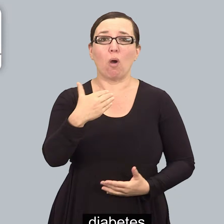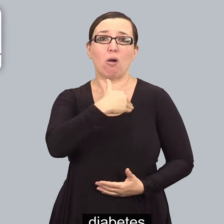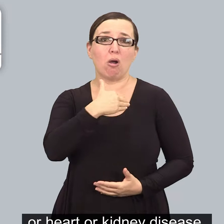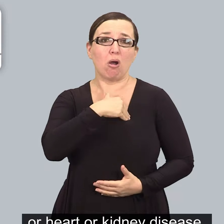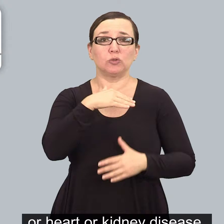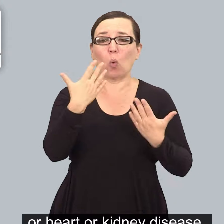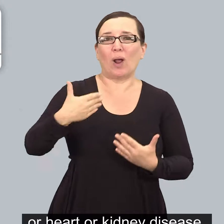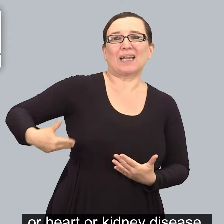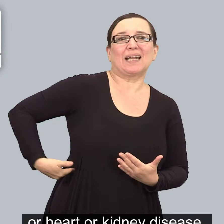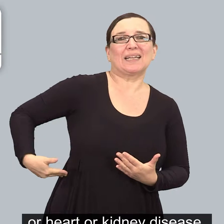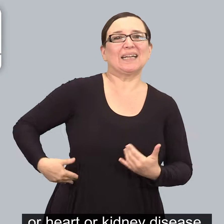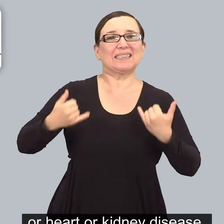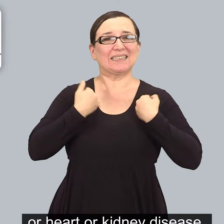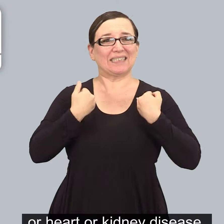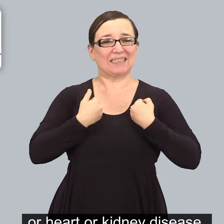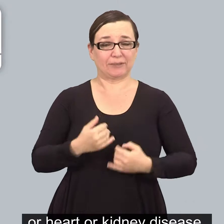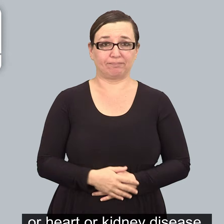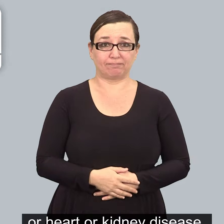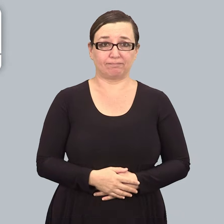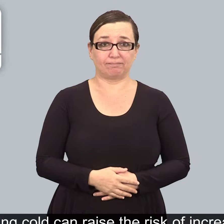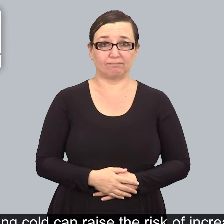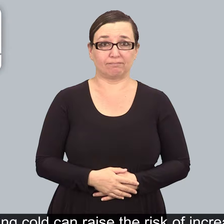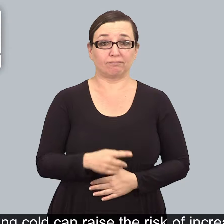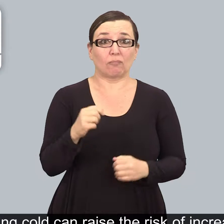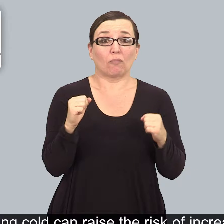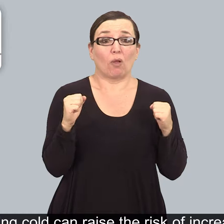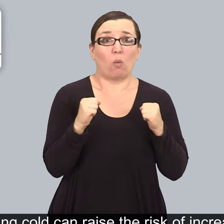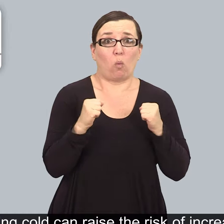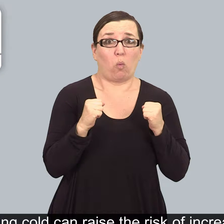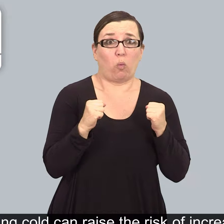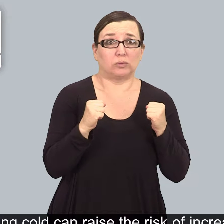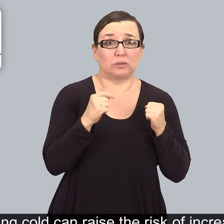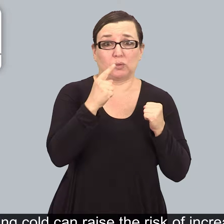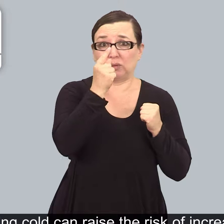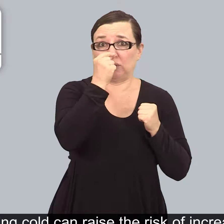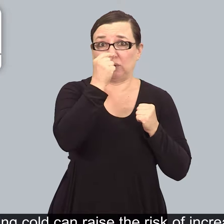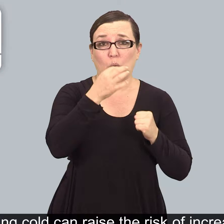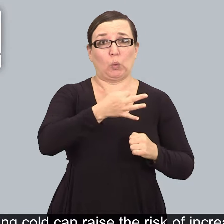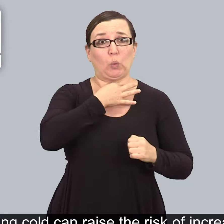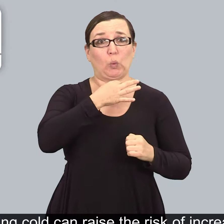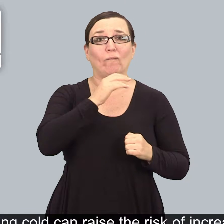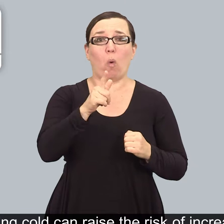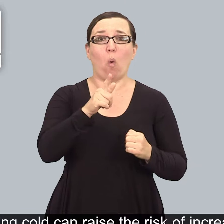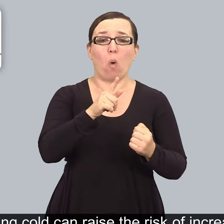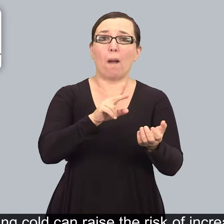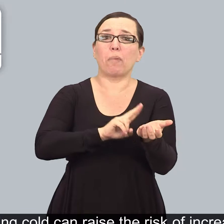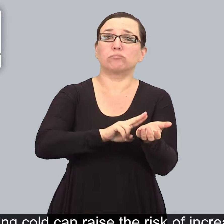diabetes, or heart or kidney disease. Being cold can raise the risk of increased blood pressure, heart attacks,